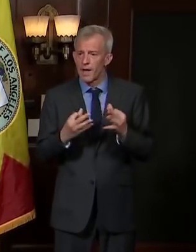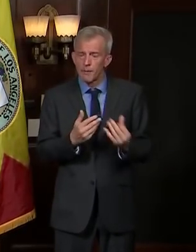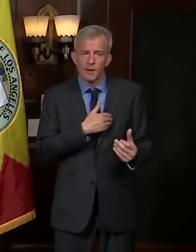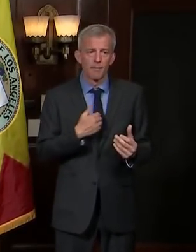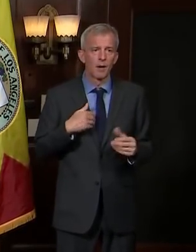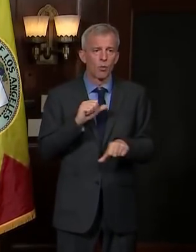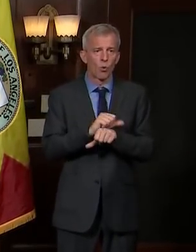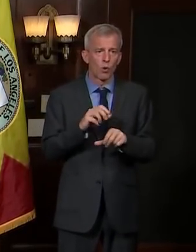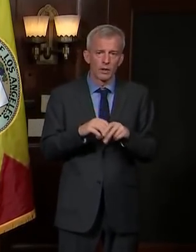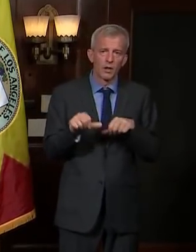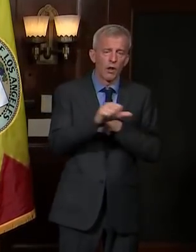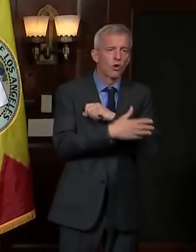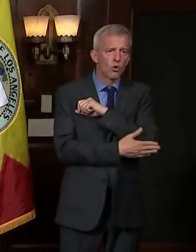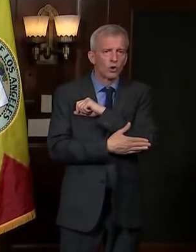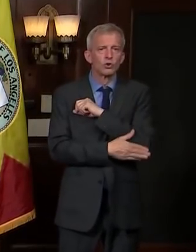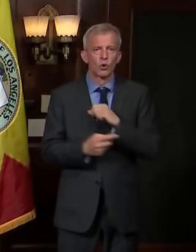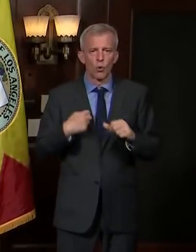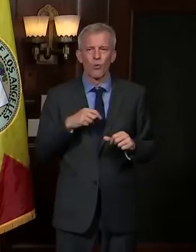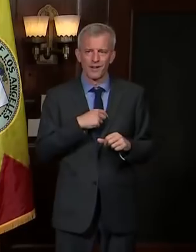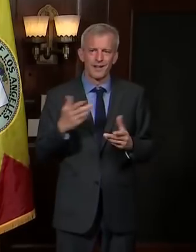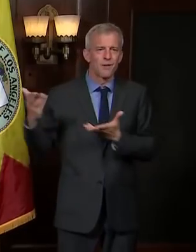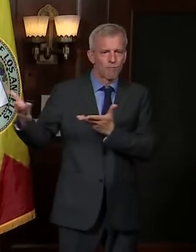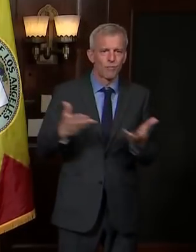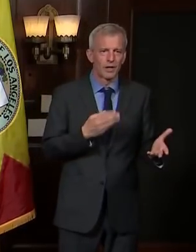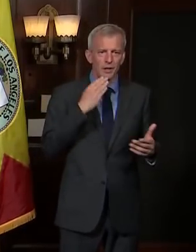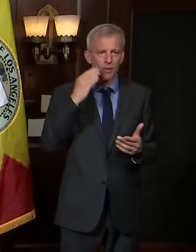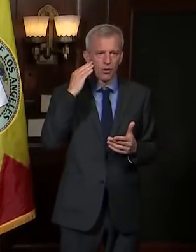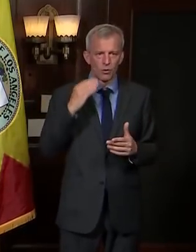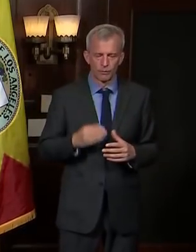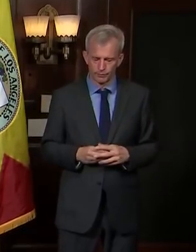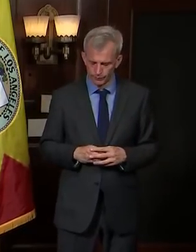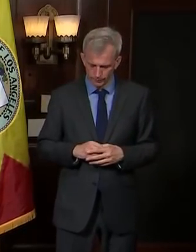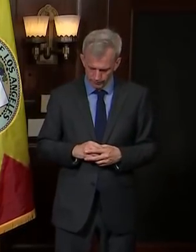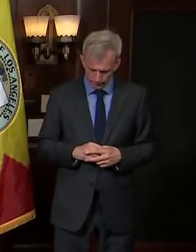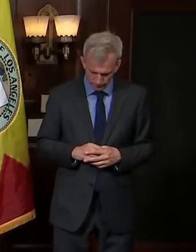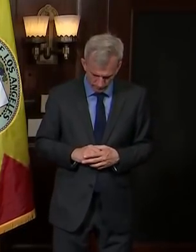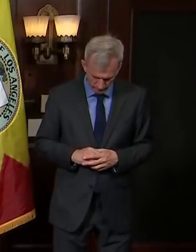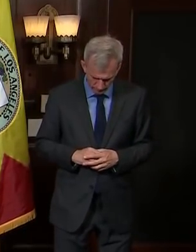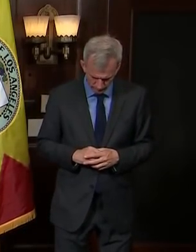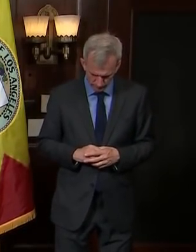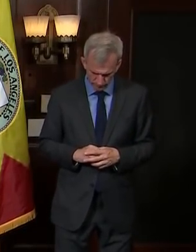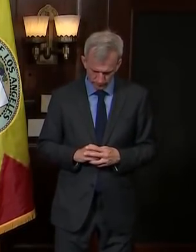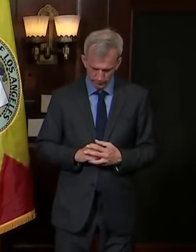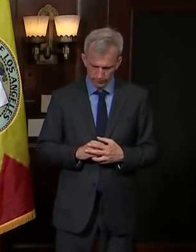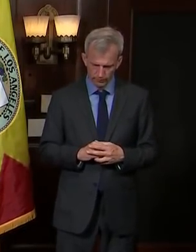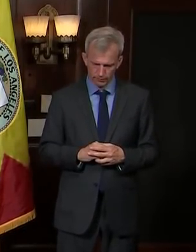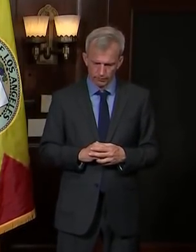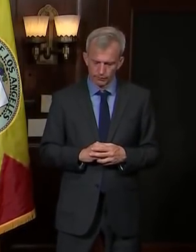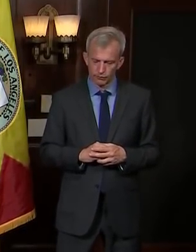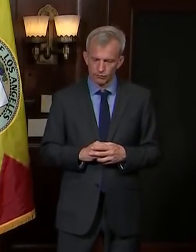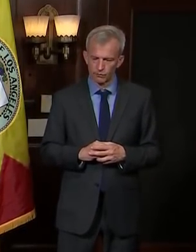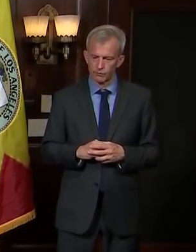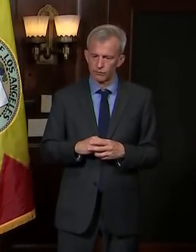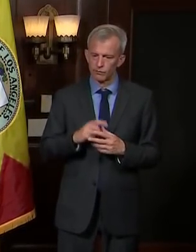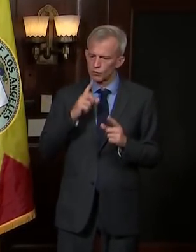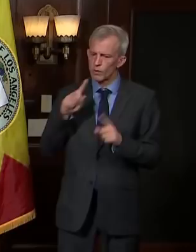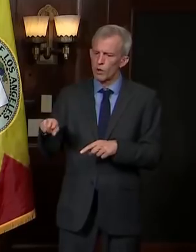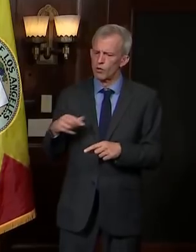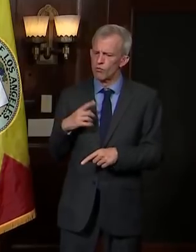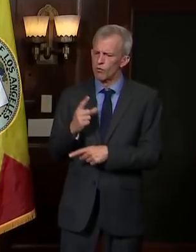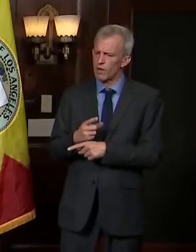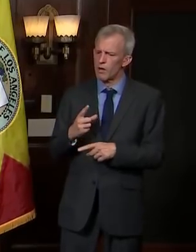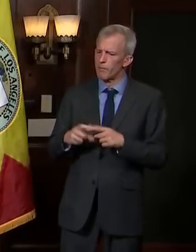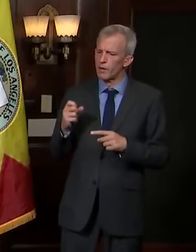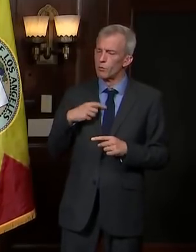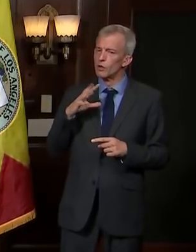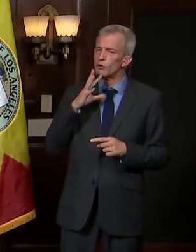them home, too. That just needs to be done in a very careful way. But if it were a domestic issue, that is,